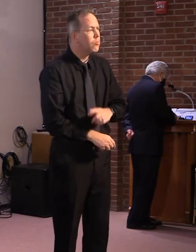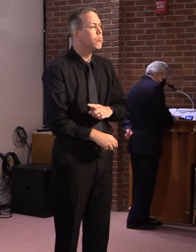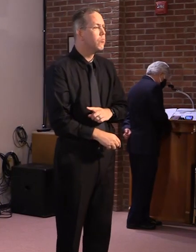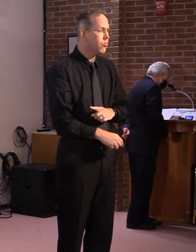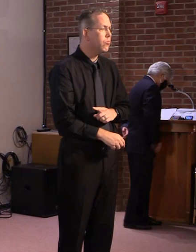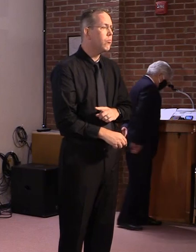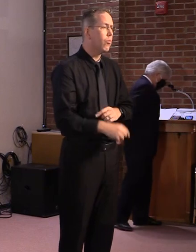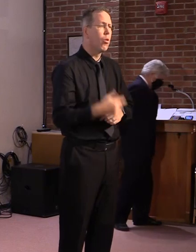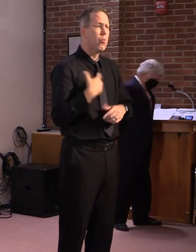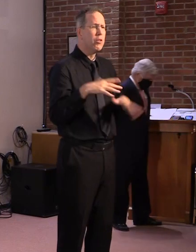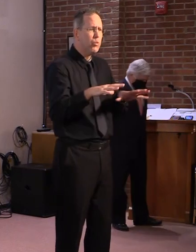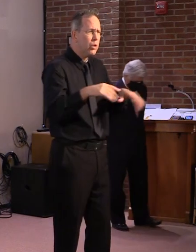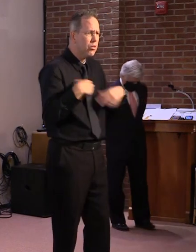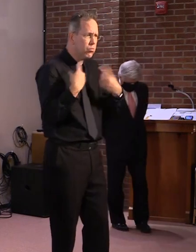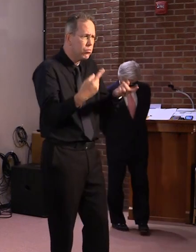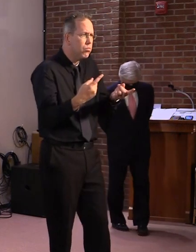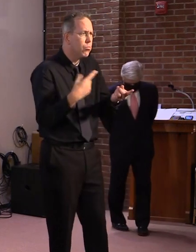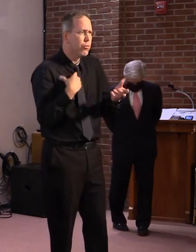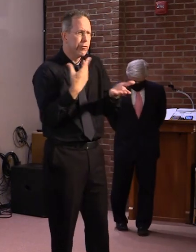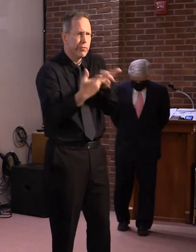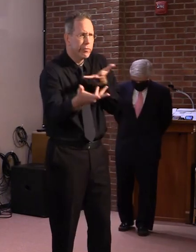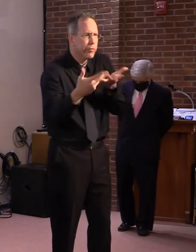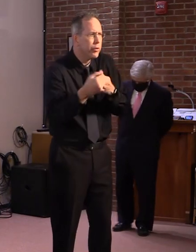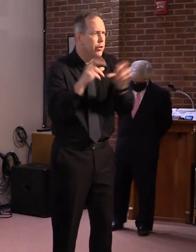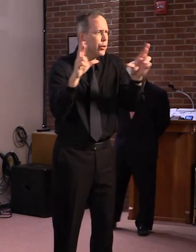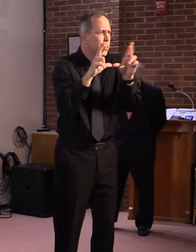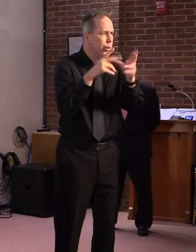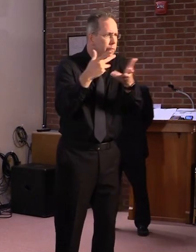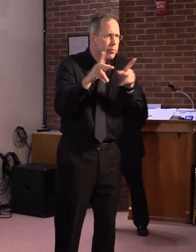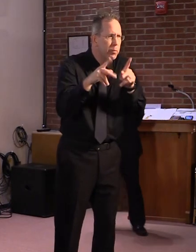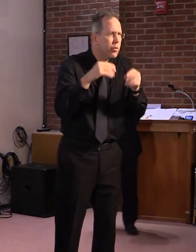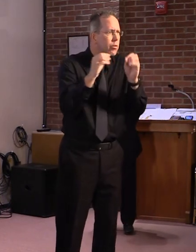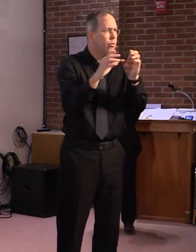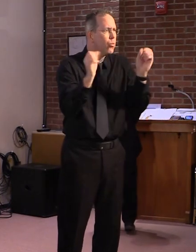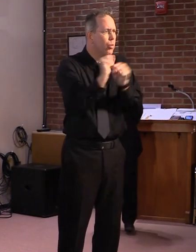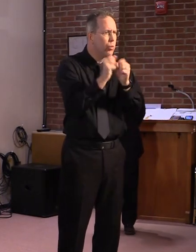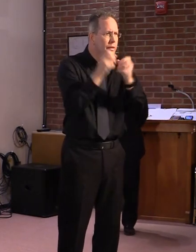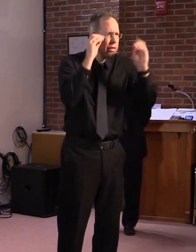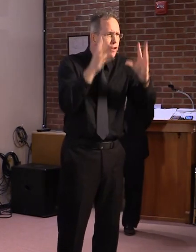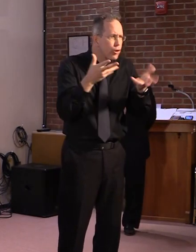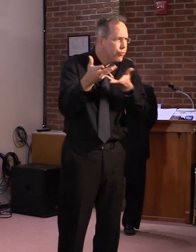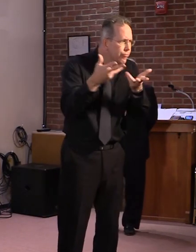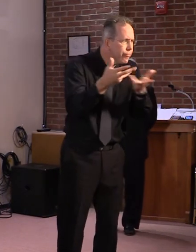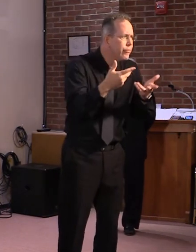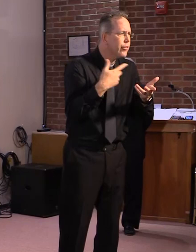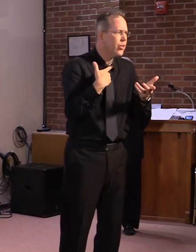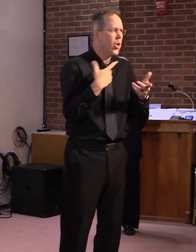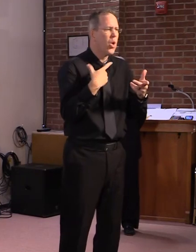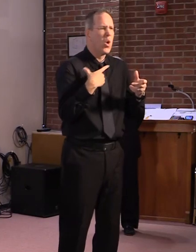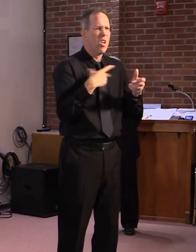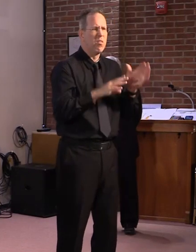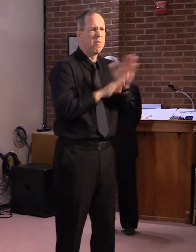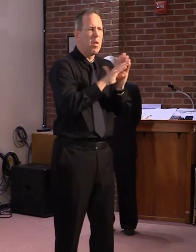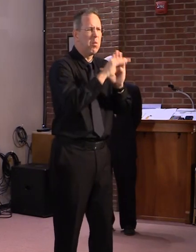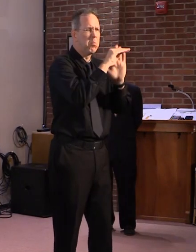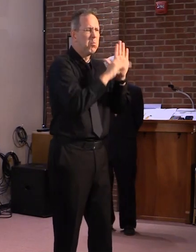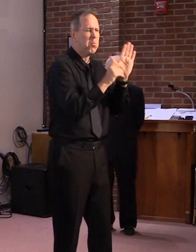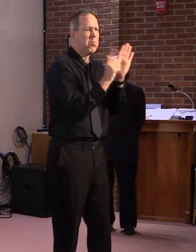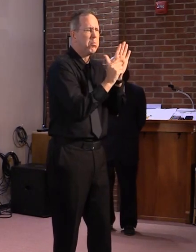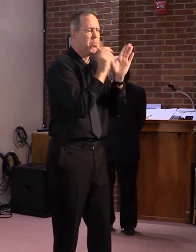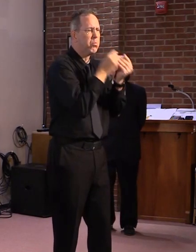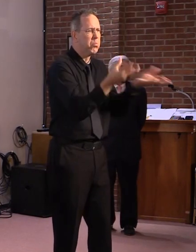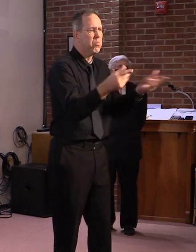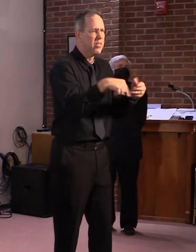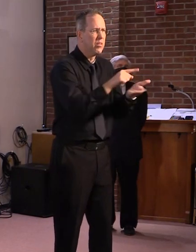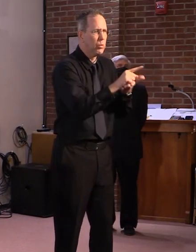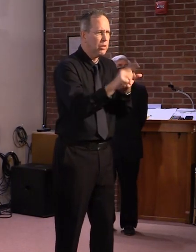again, the health guidance is sort of the foundation of the guidance that we'll be promulgating as this district is reopening.